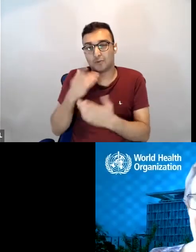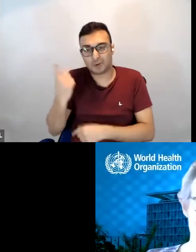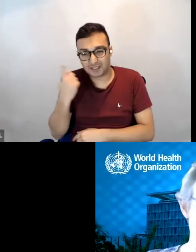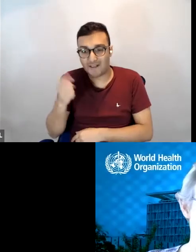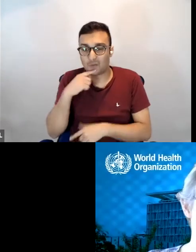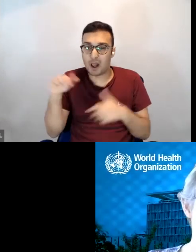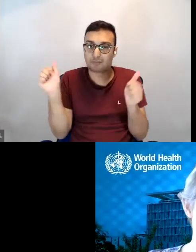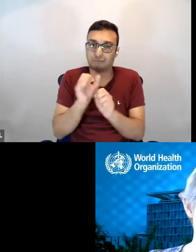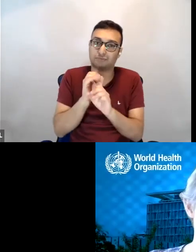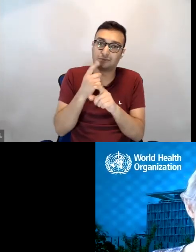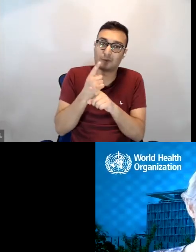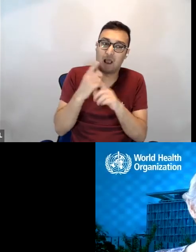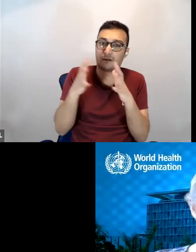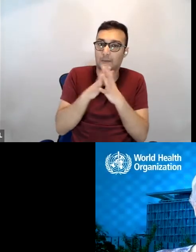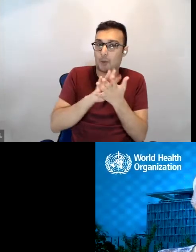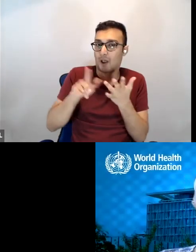their involvement.